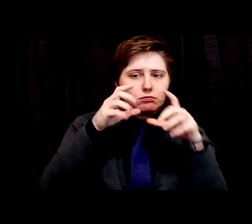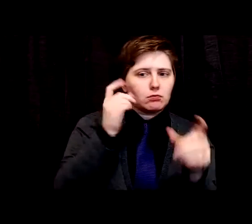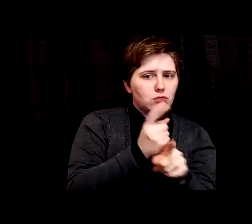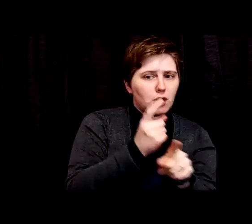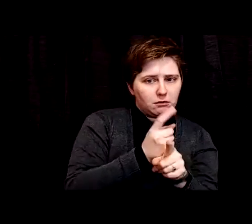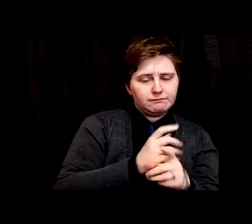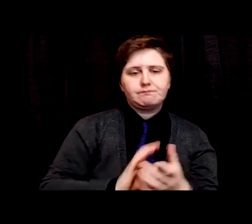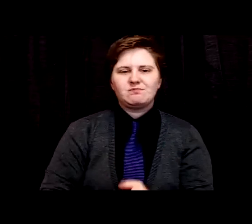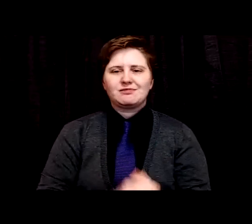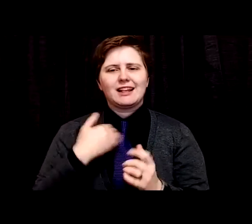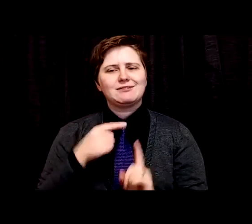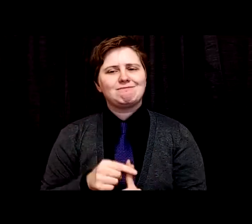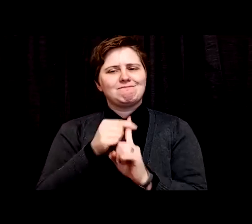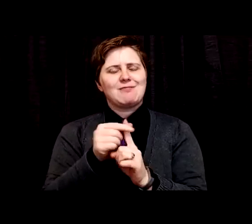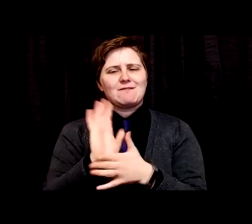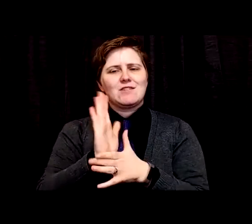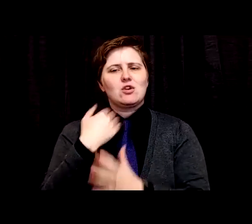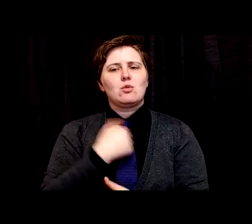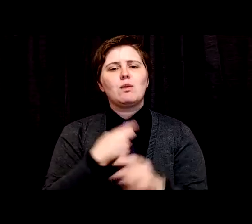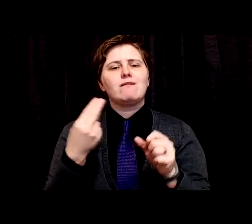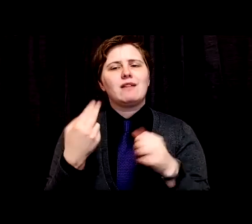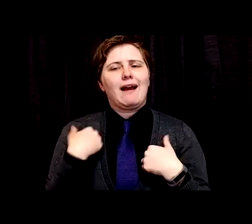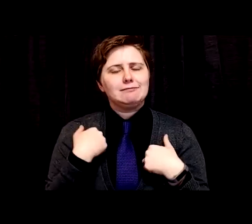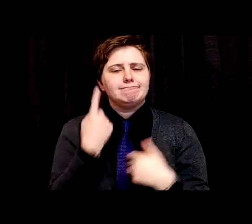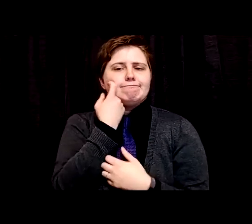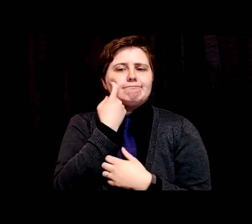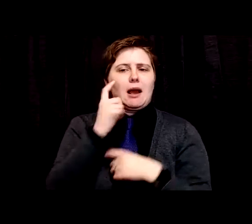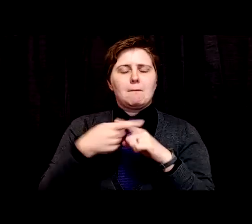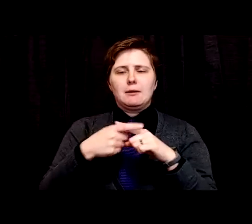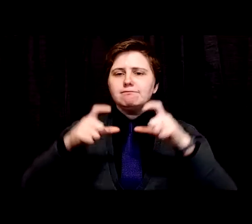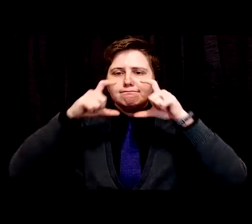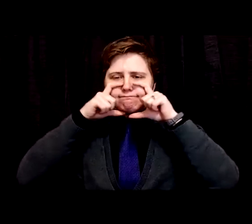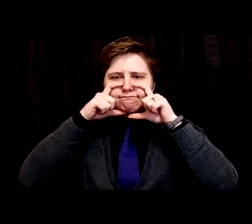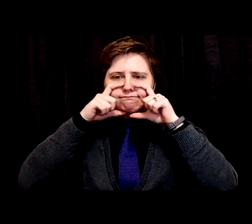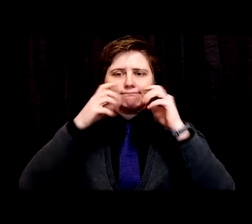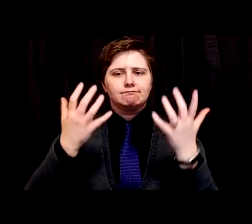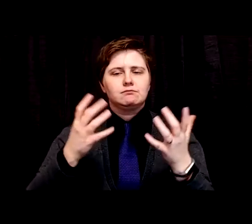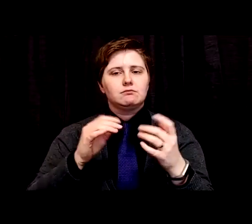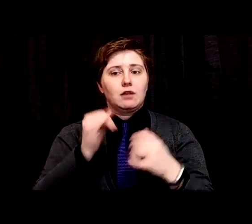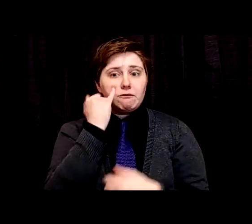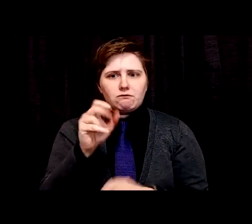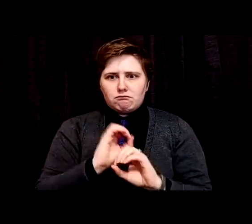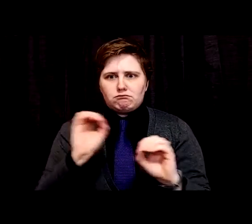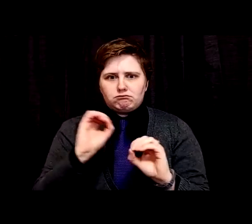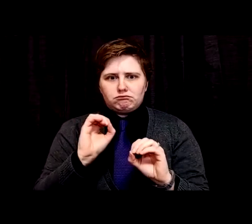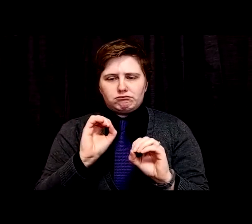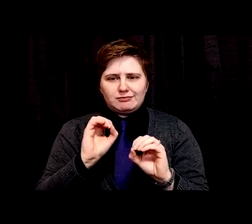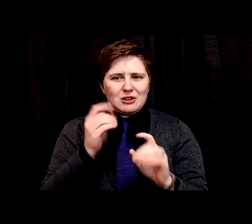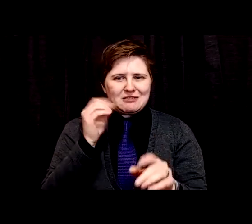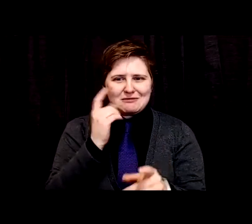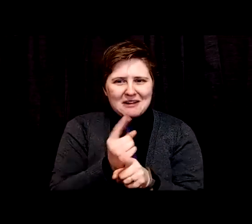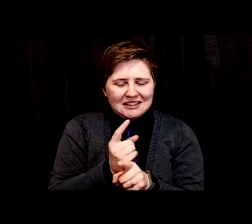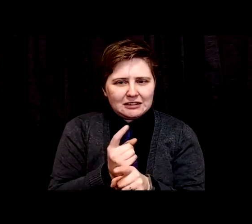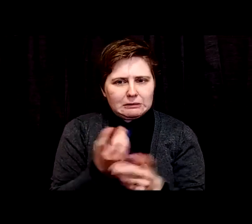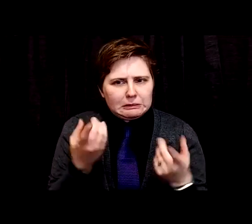neat little videos that we've had posted here about masks, but also then if you don't take a mask or put a mask on properly, what